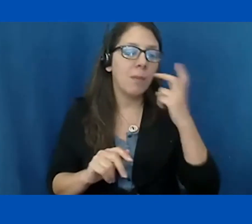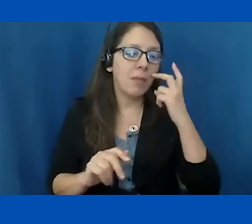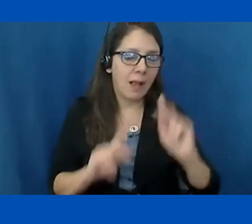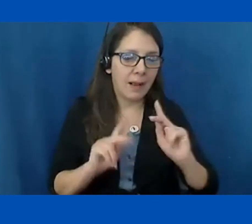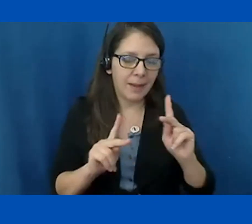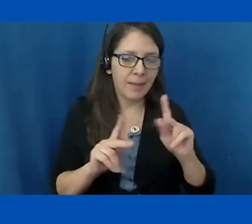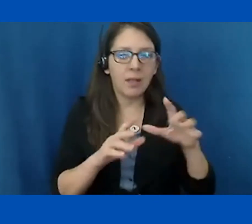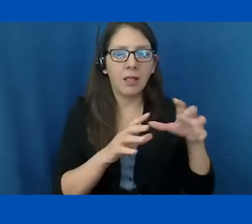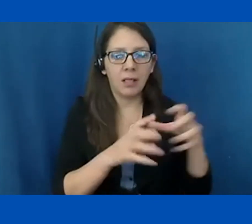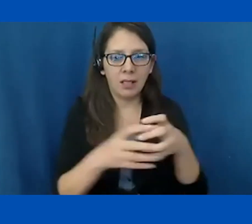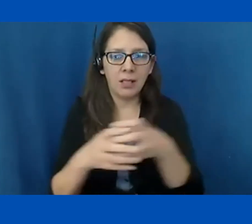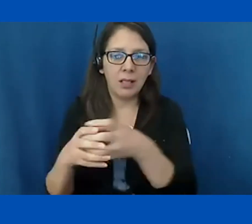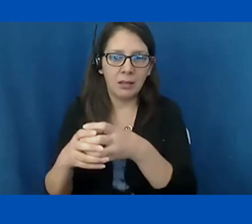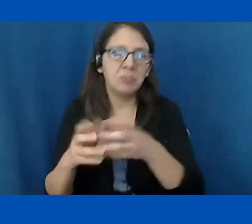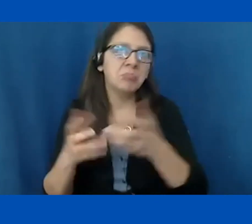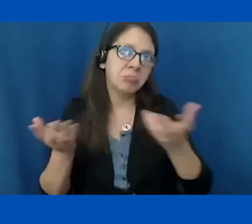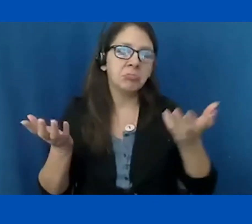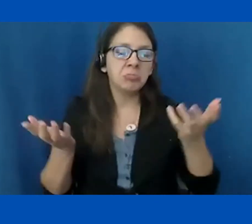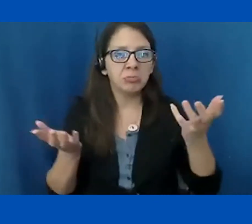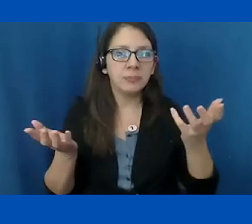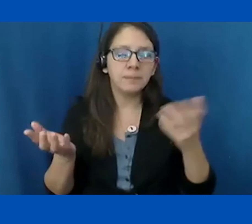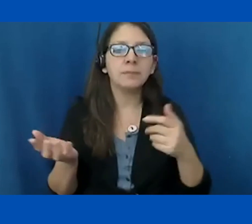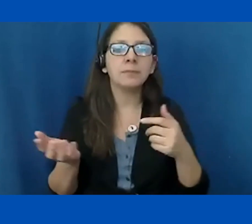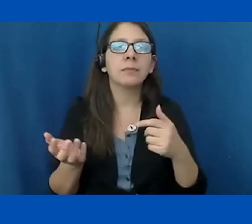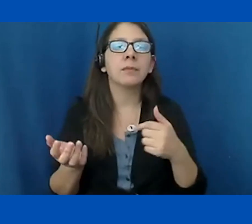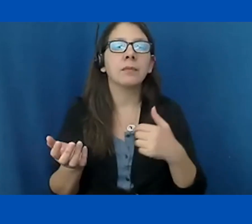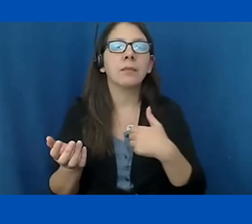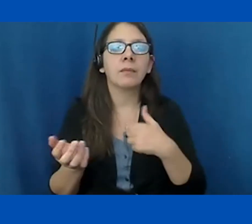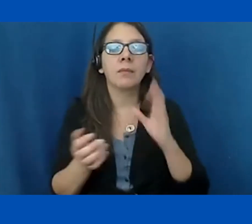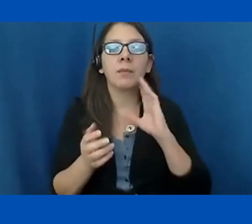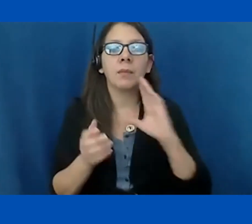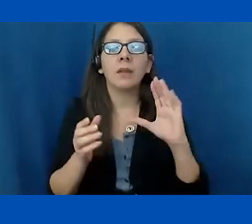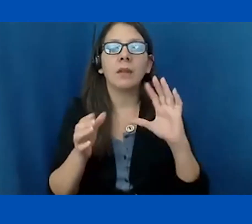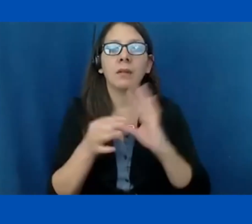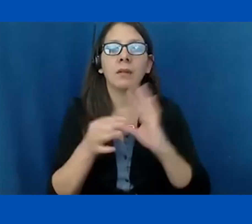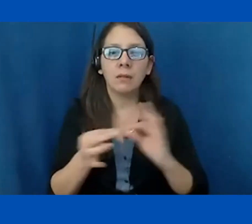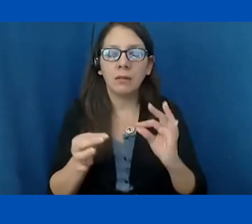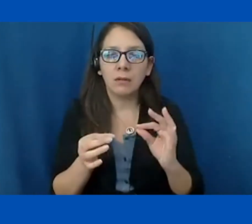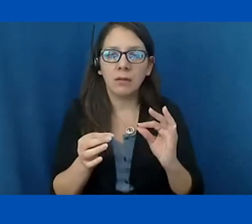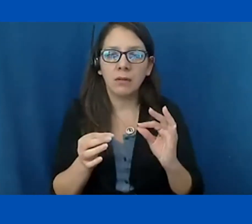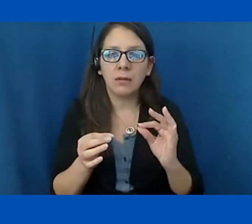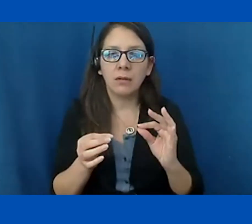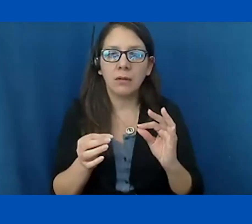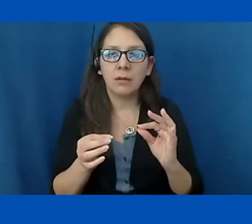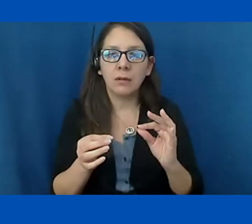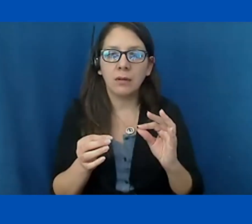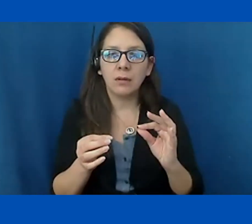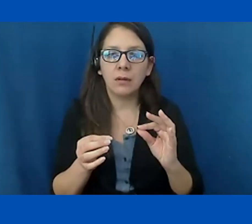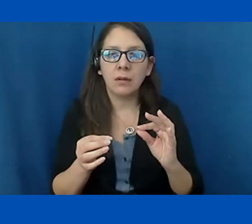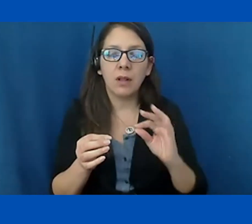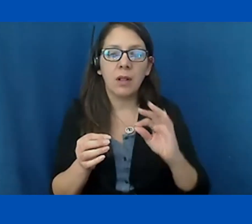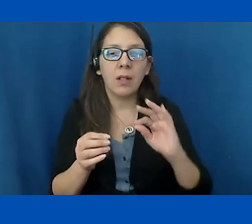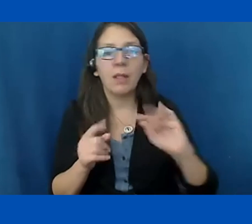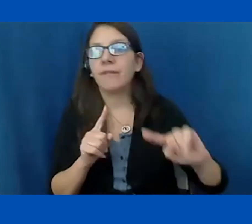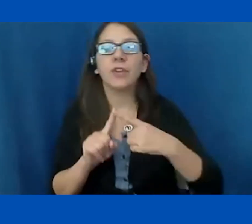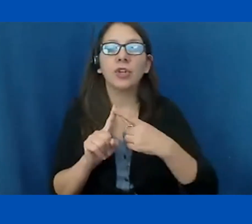if I'll tell you this, so you know, I had only like the first blind person I ever met